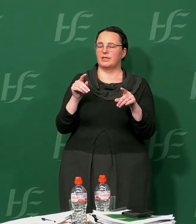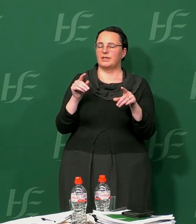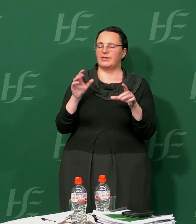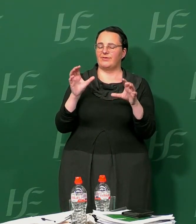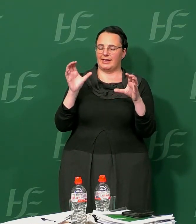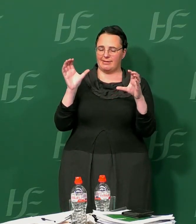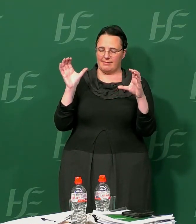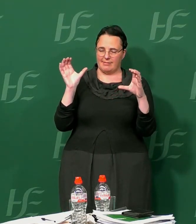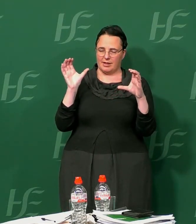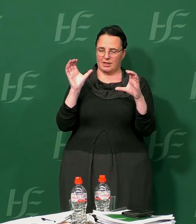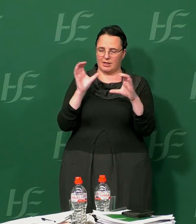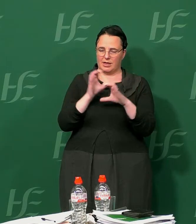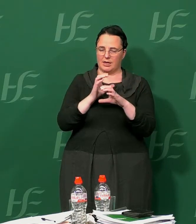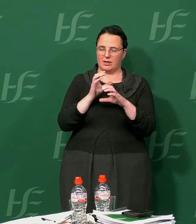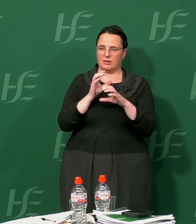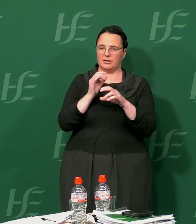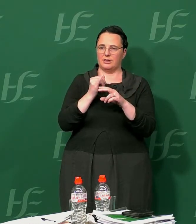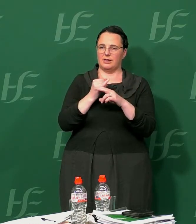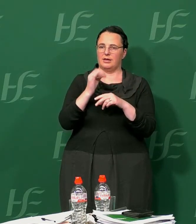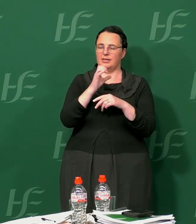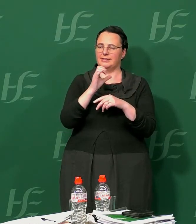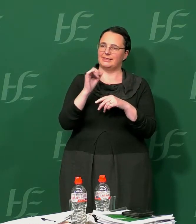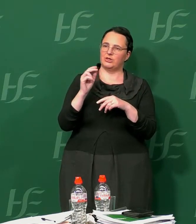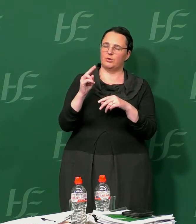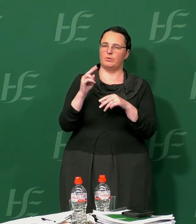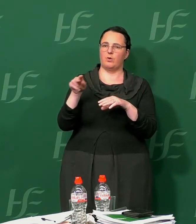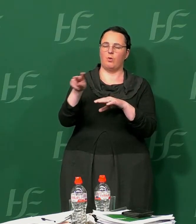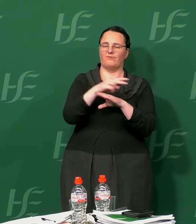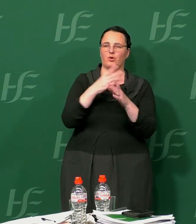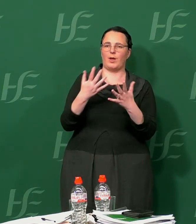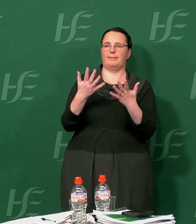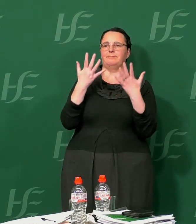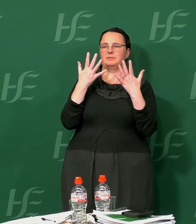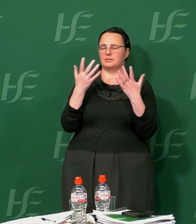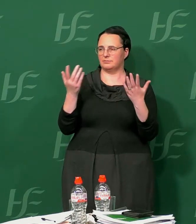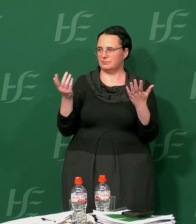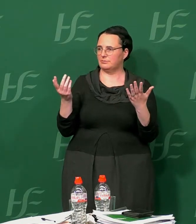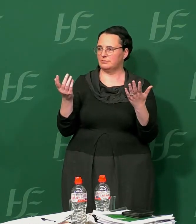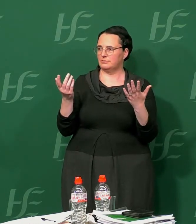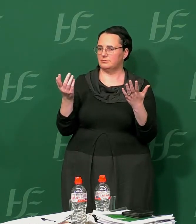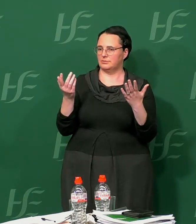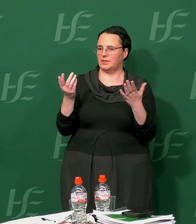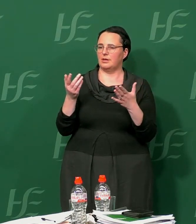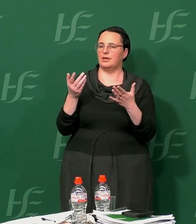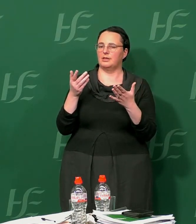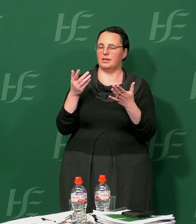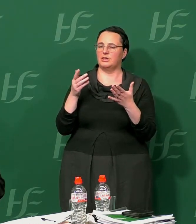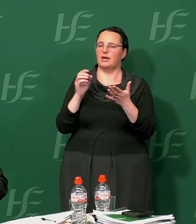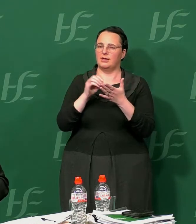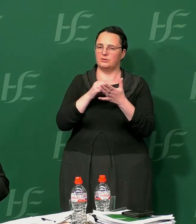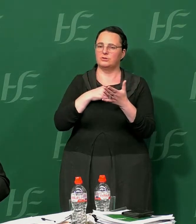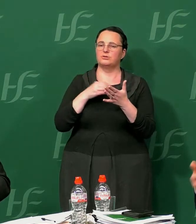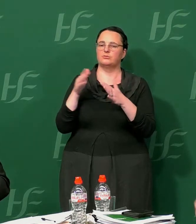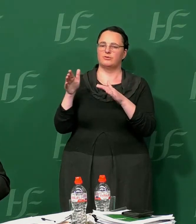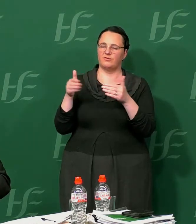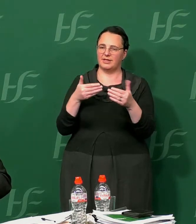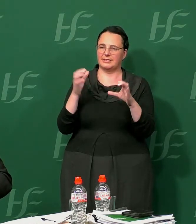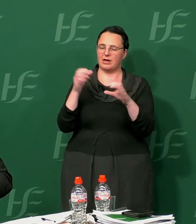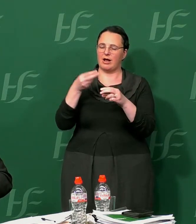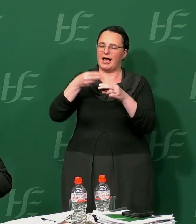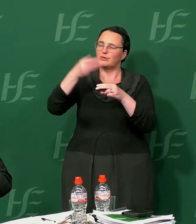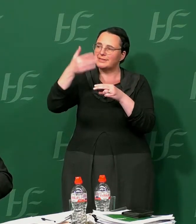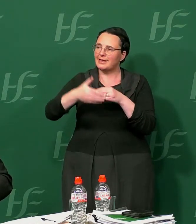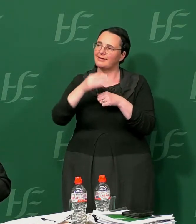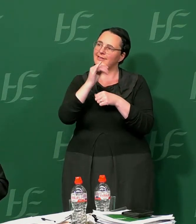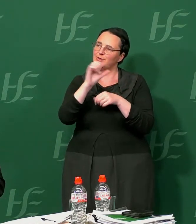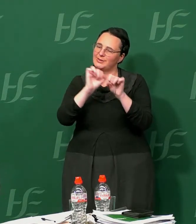became overwhelmed existing ICU systems, and where it was delivered outside ICU systems and by